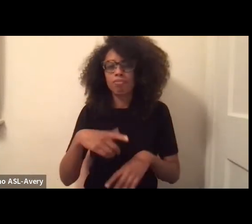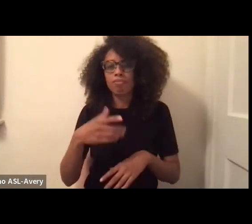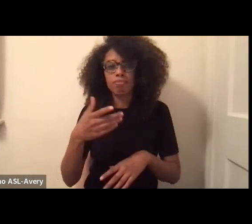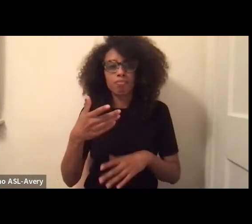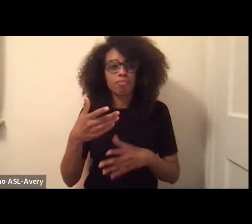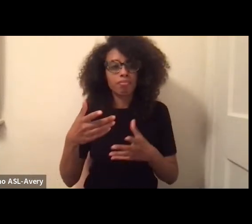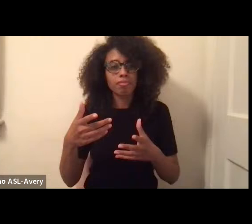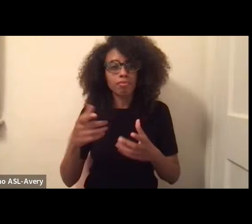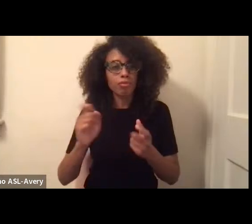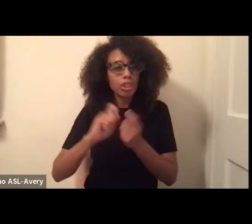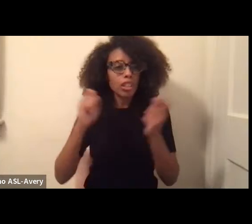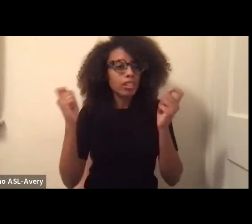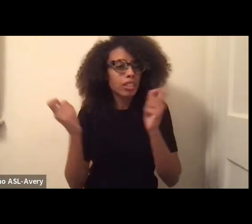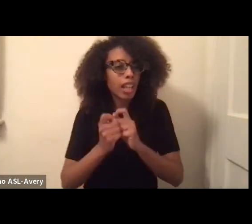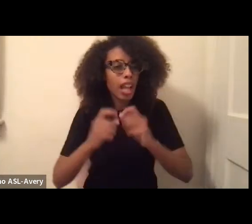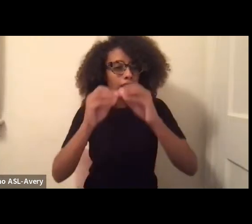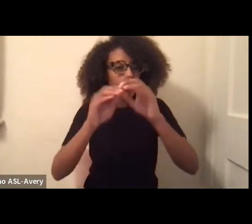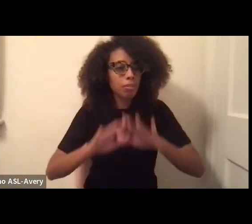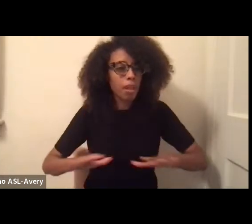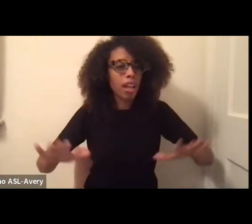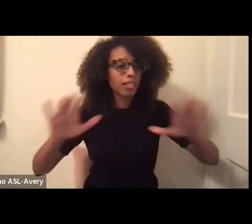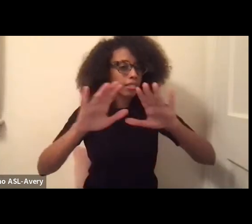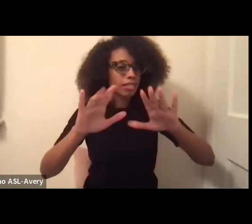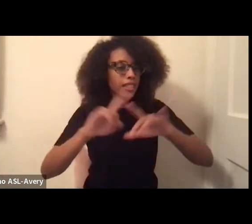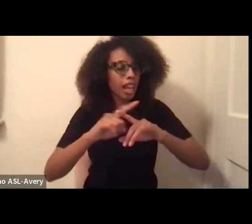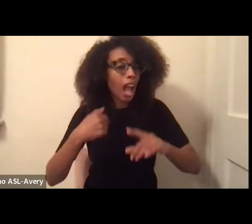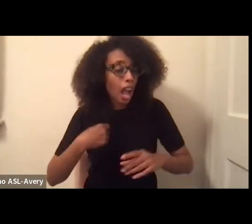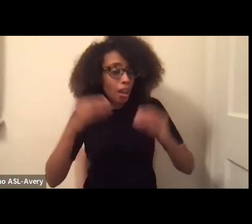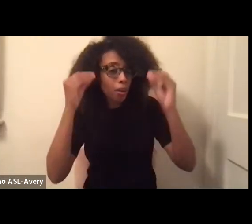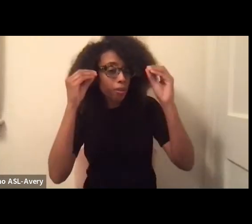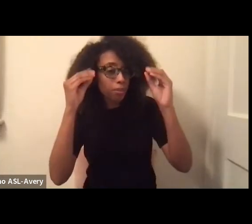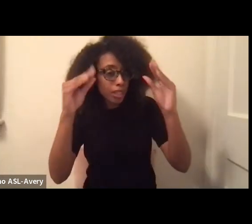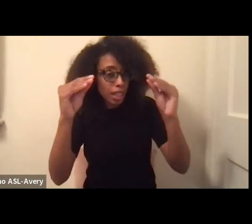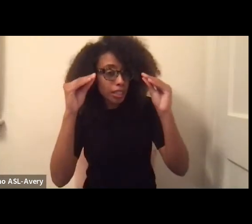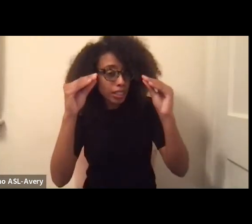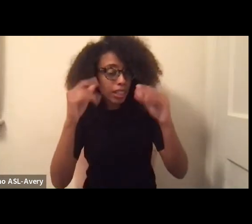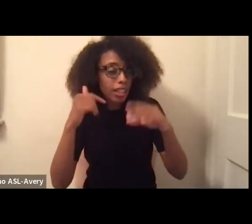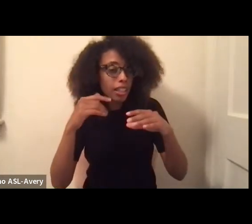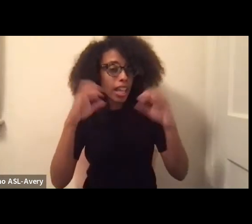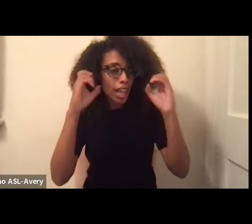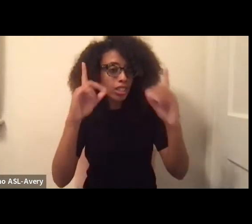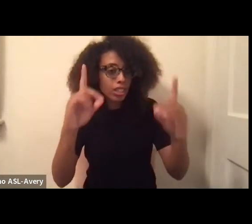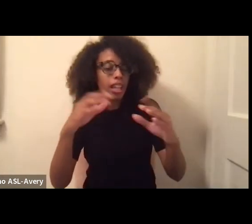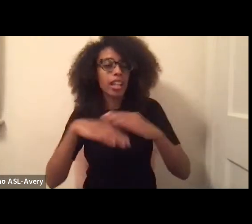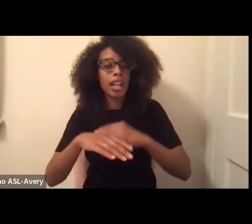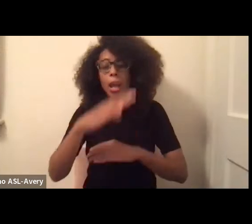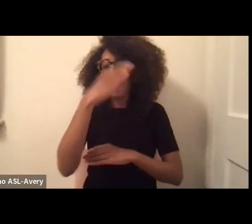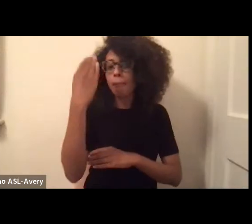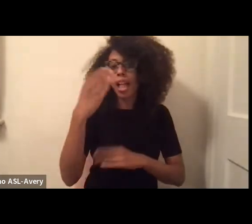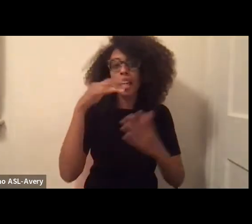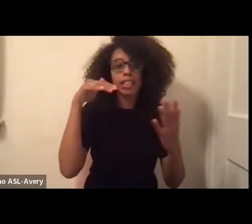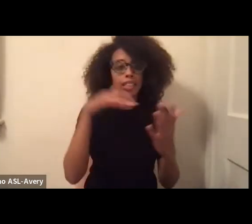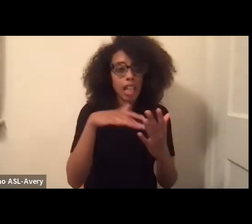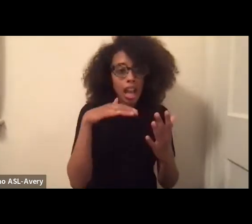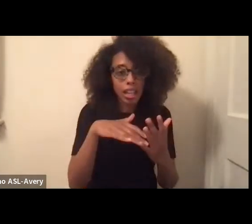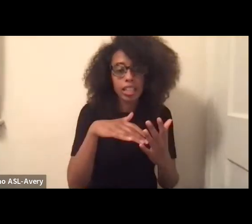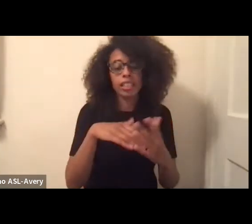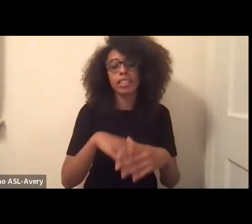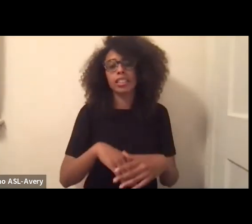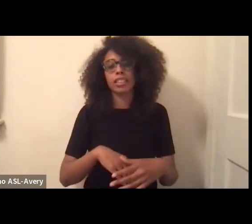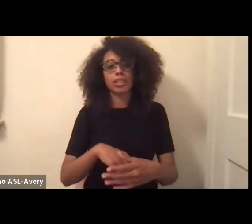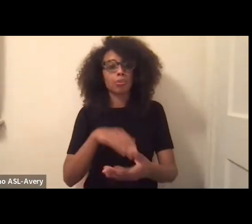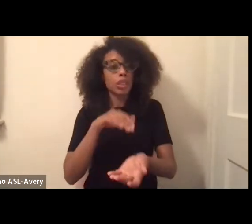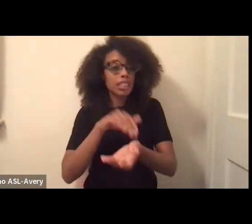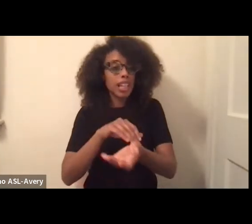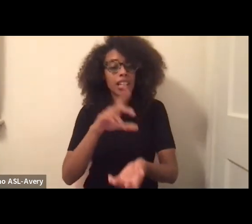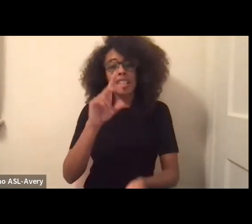was also educated through Black Studies and Mr. Navy's at Berkeley High School, right? To transgress, to disrupt